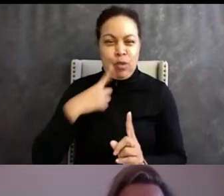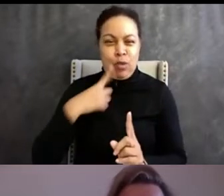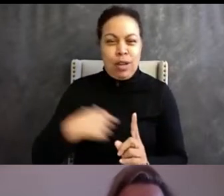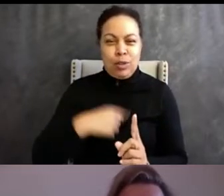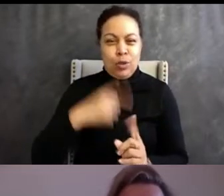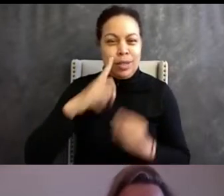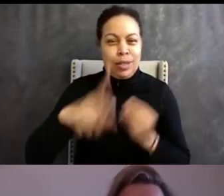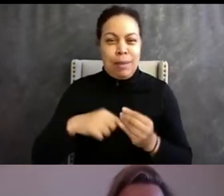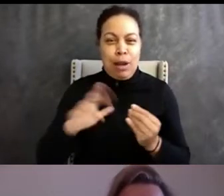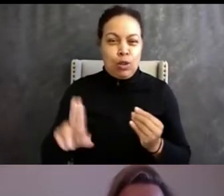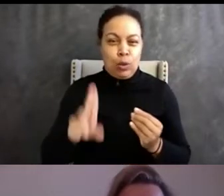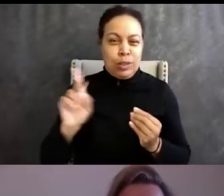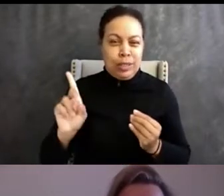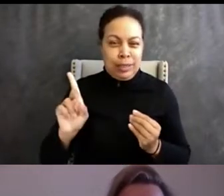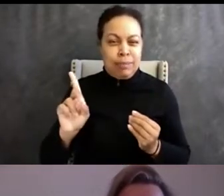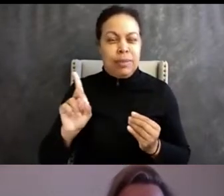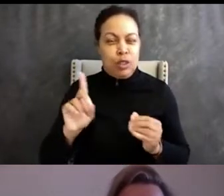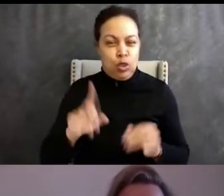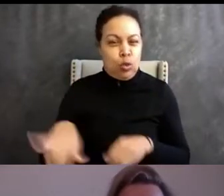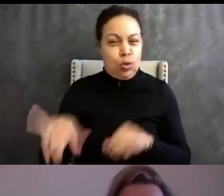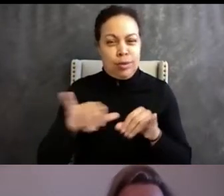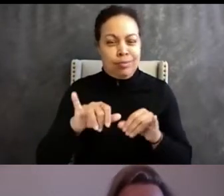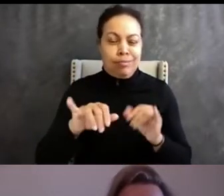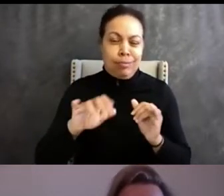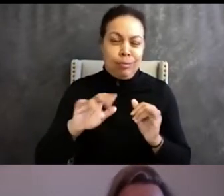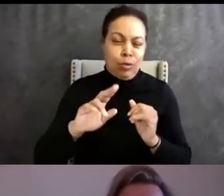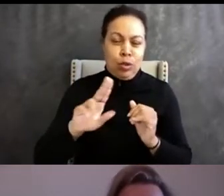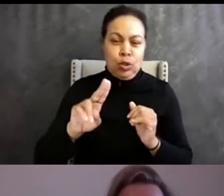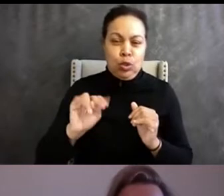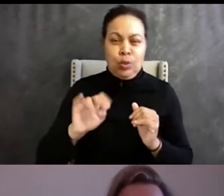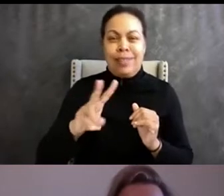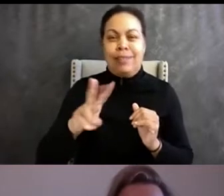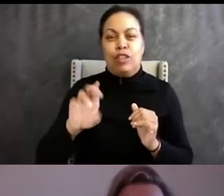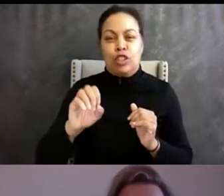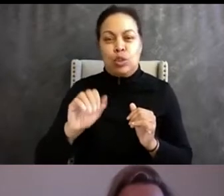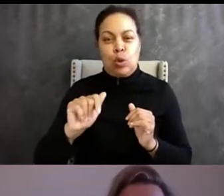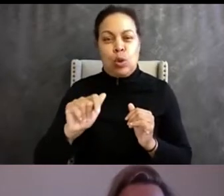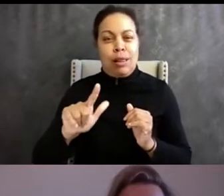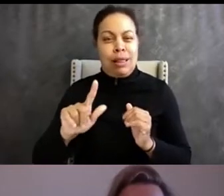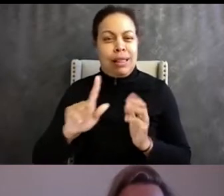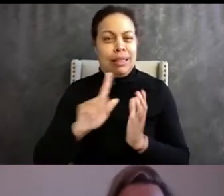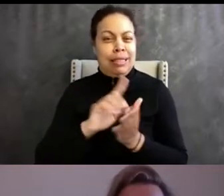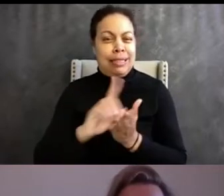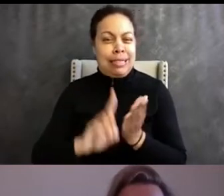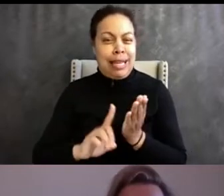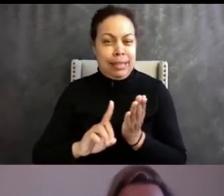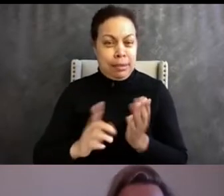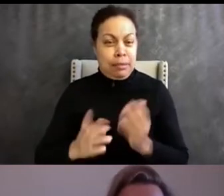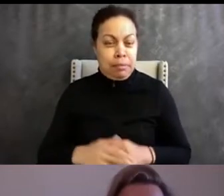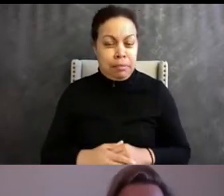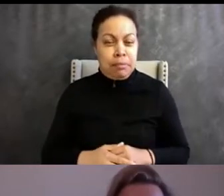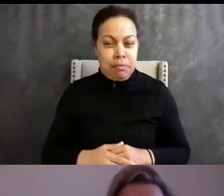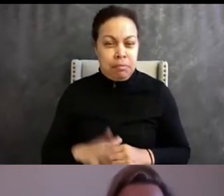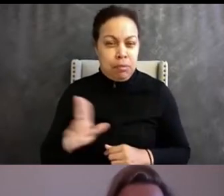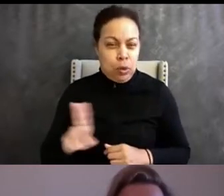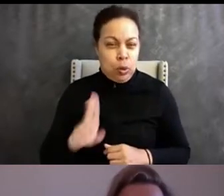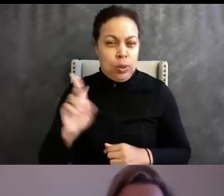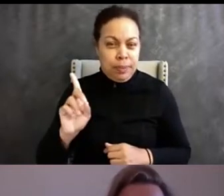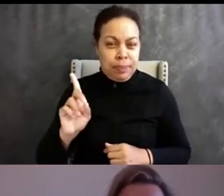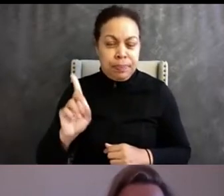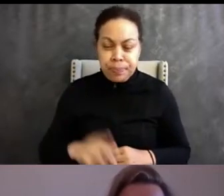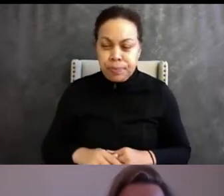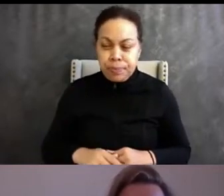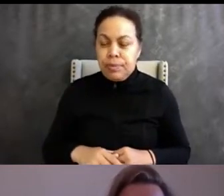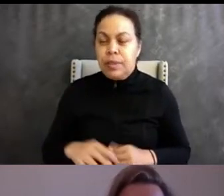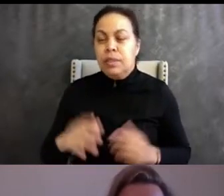design. And because all of you all seem already sort of well introduced to